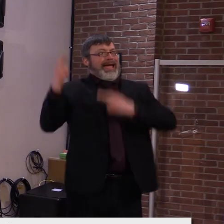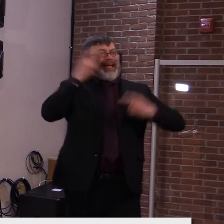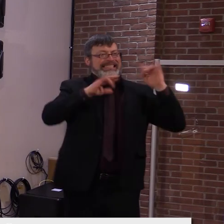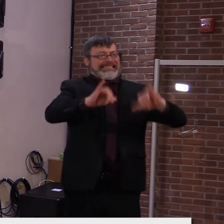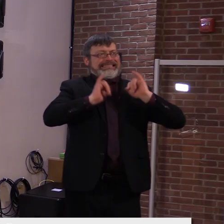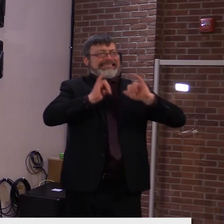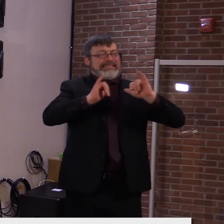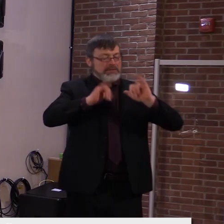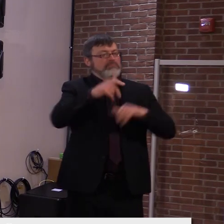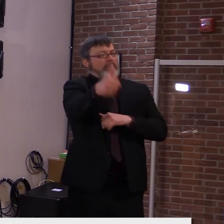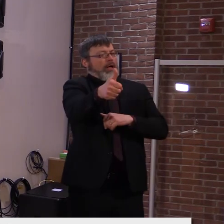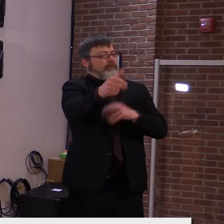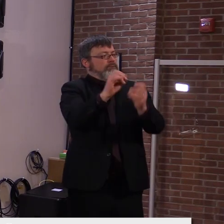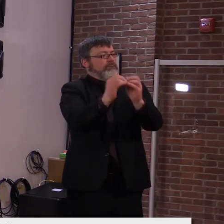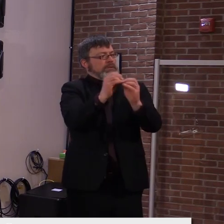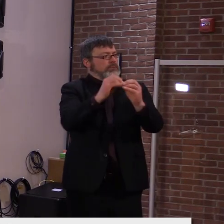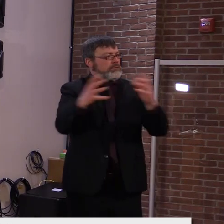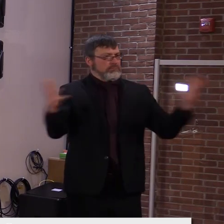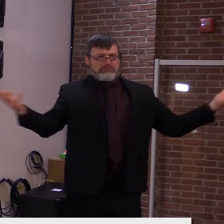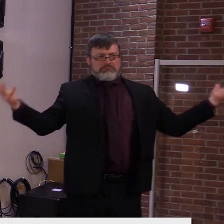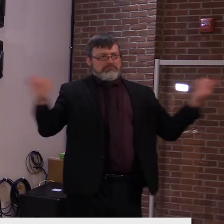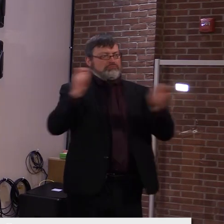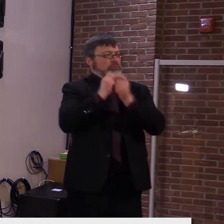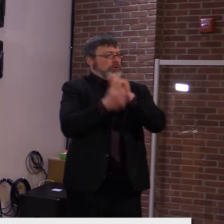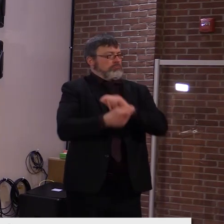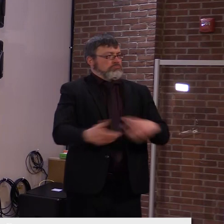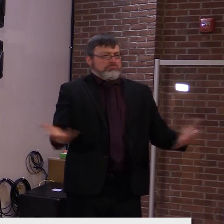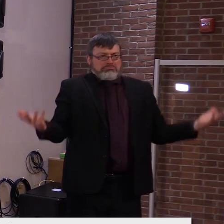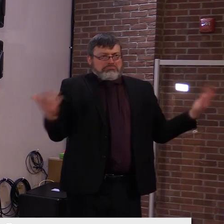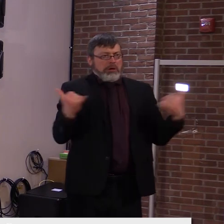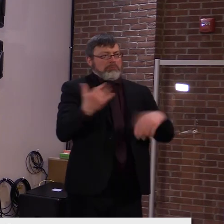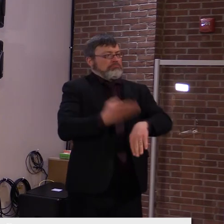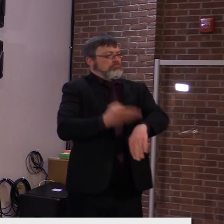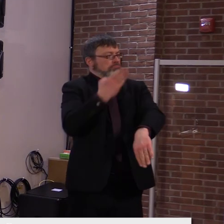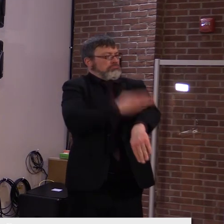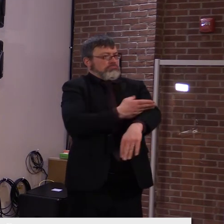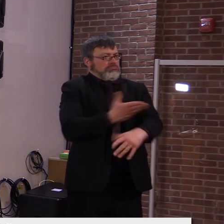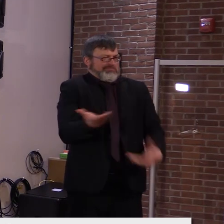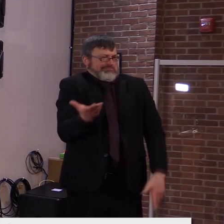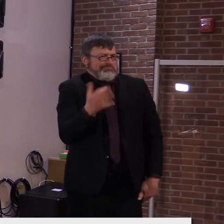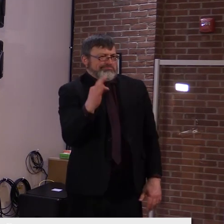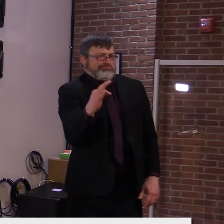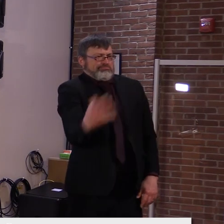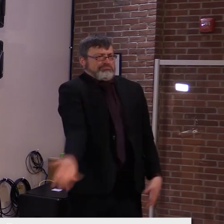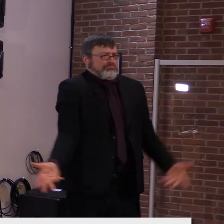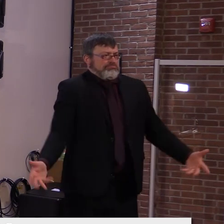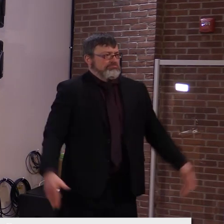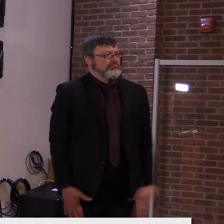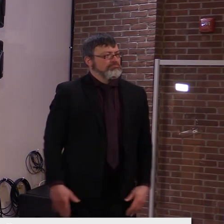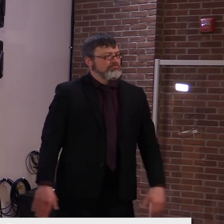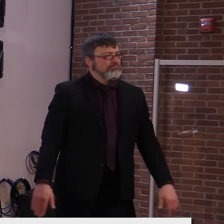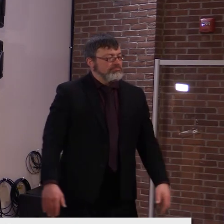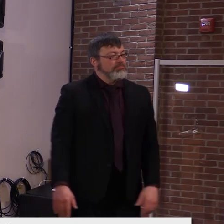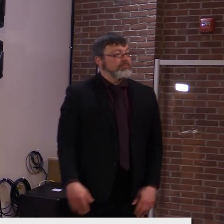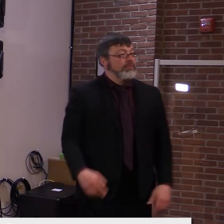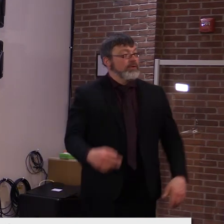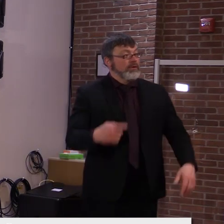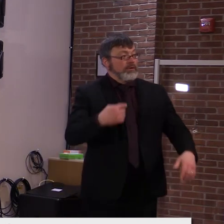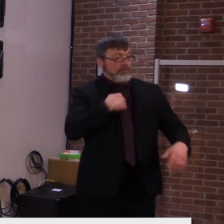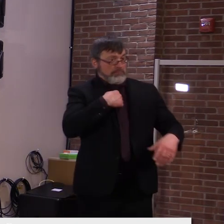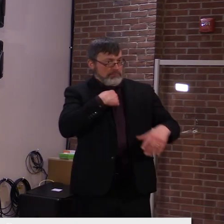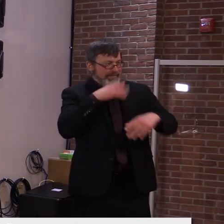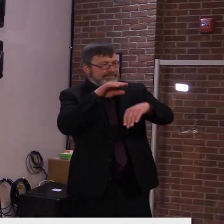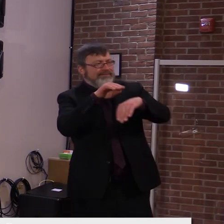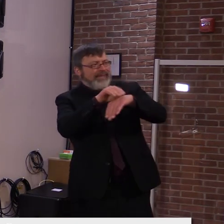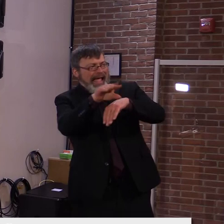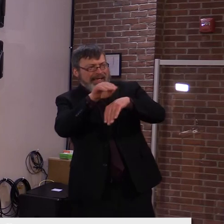applaud them, they said, we're going to change. And that's something. Just remember, we do provide guidance to hospitals as well as everybody